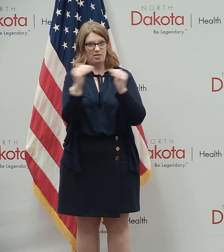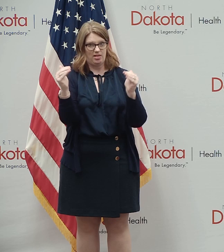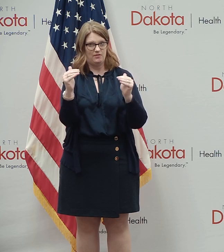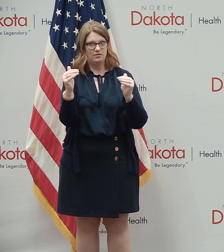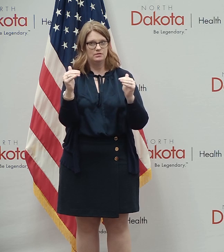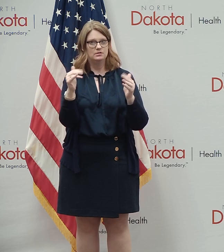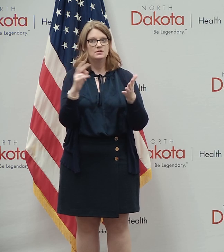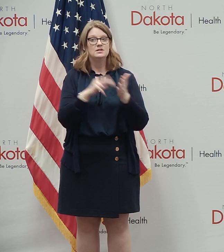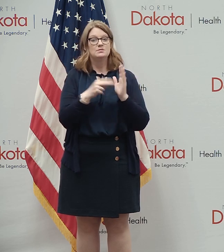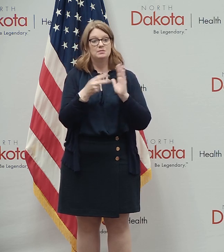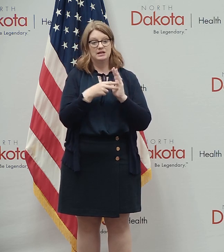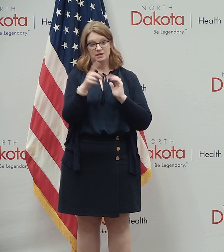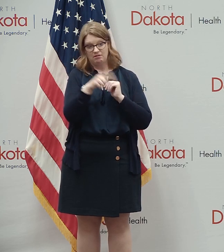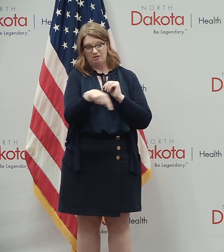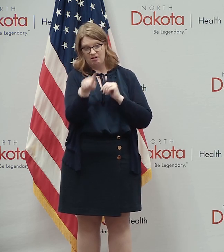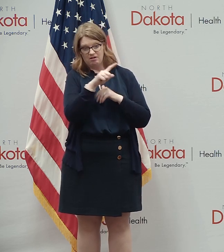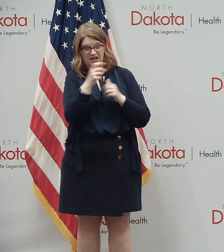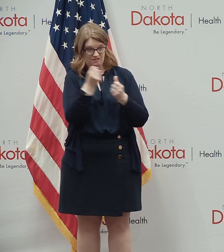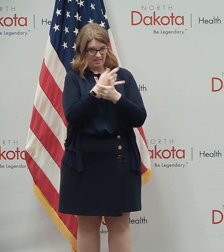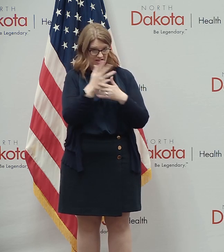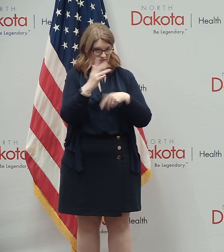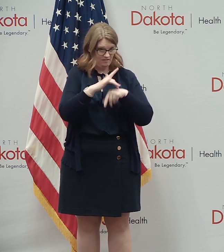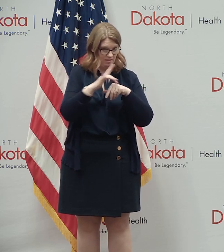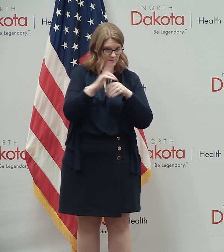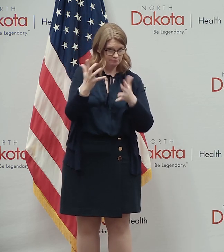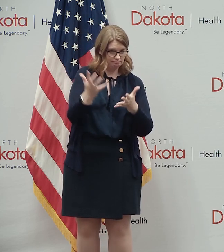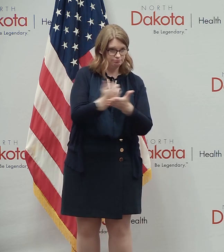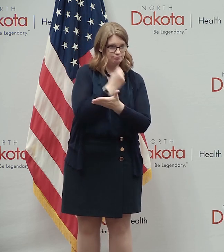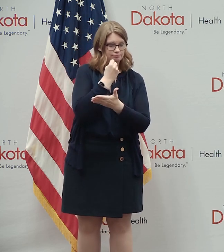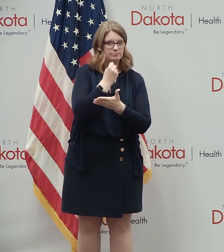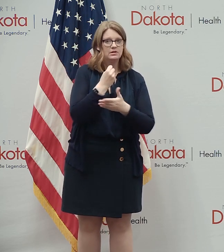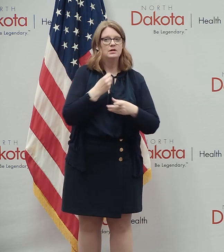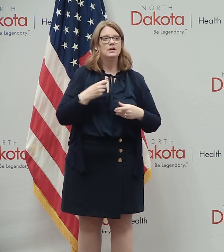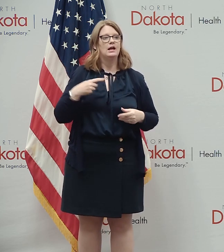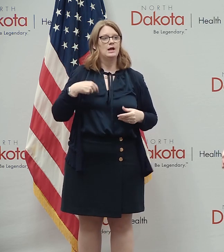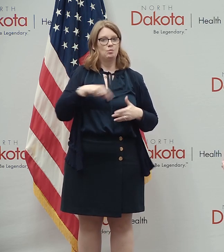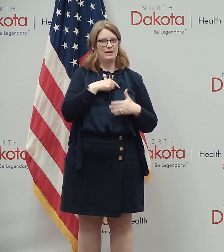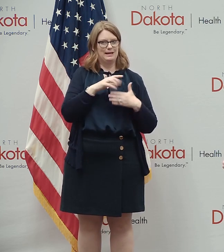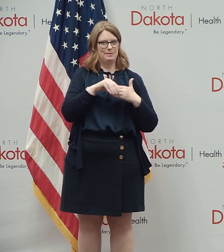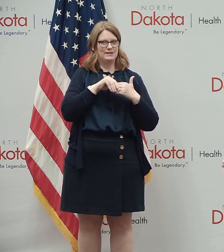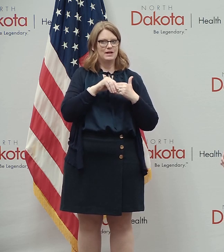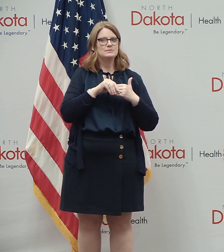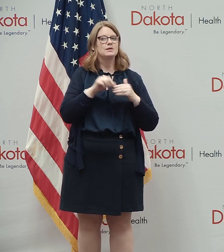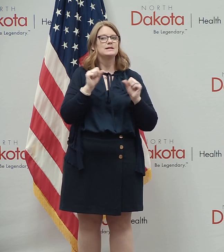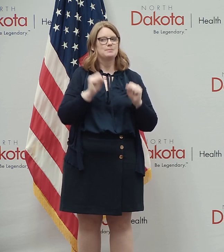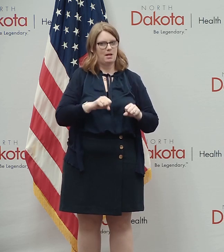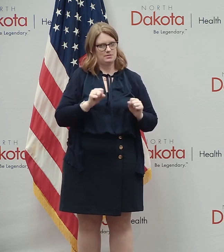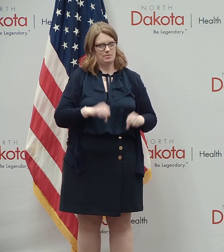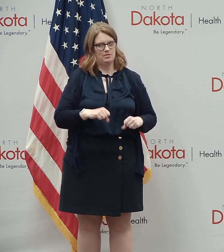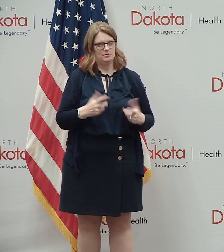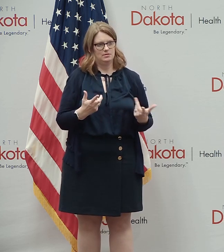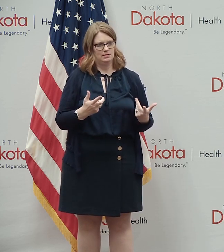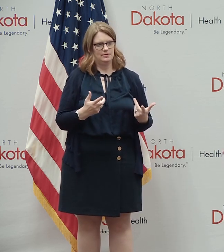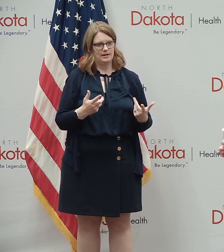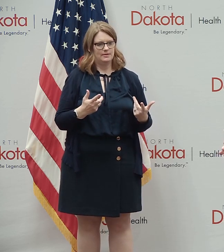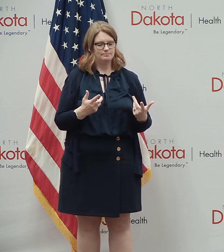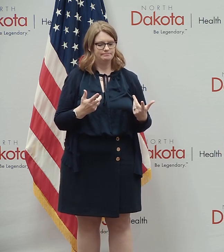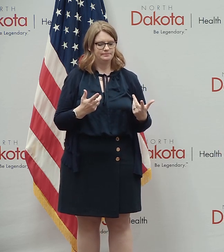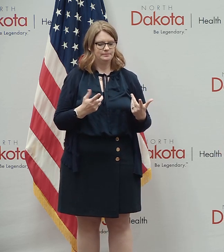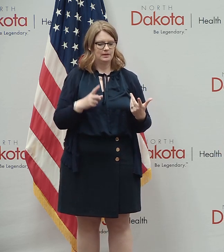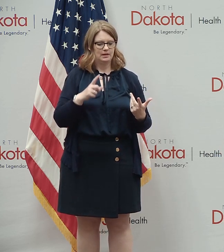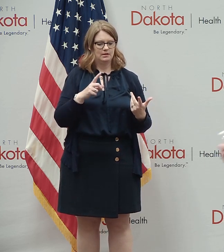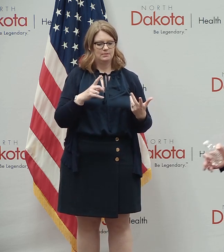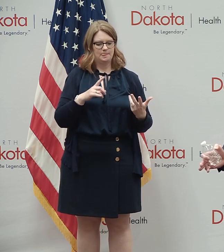of all the assets they have, and that we can be as flexible as we possibly can, well, in terms of helping